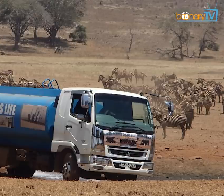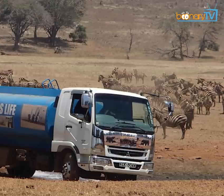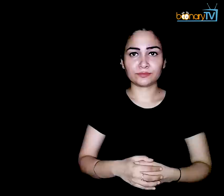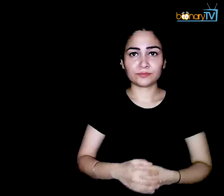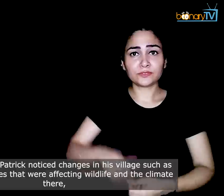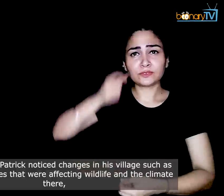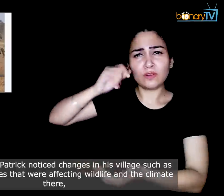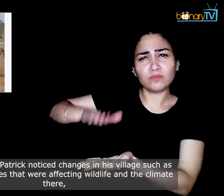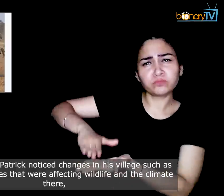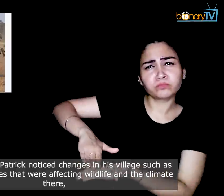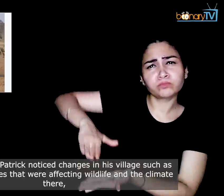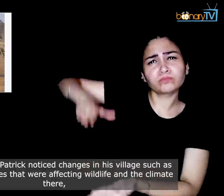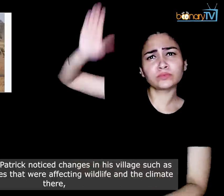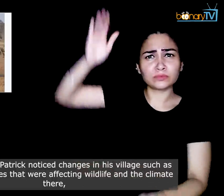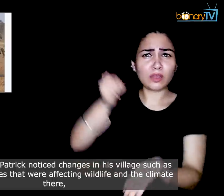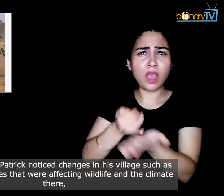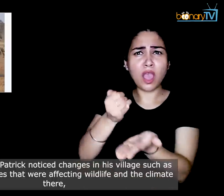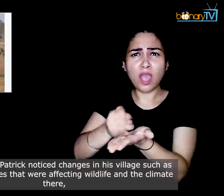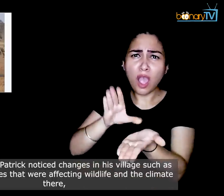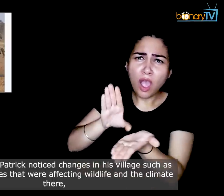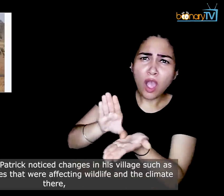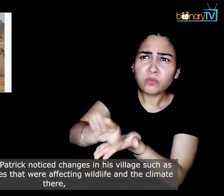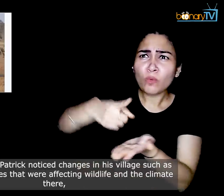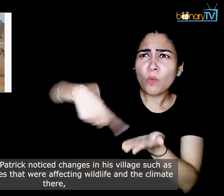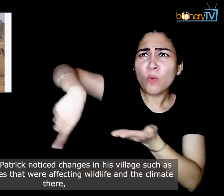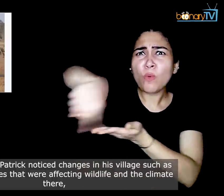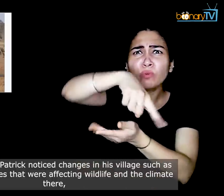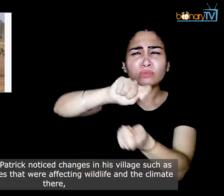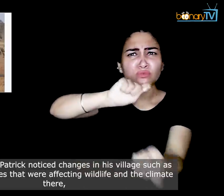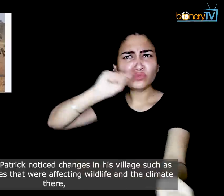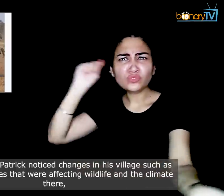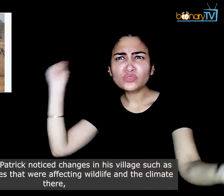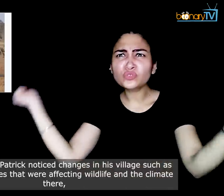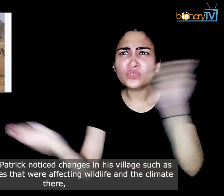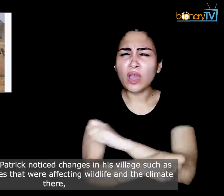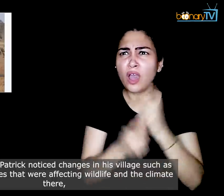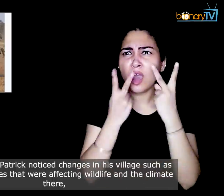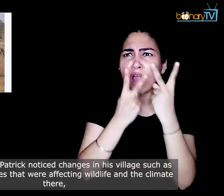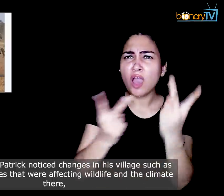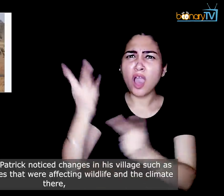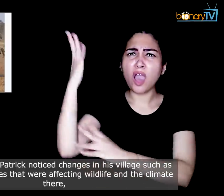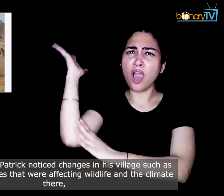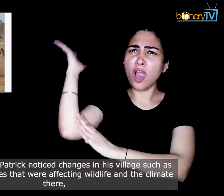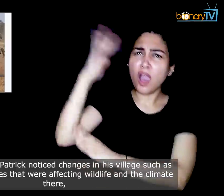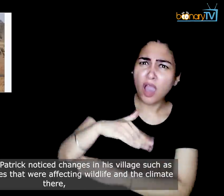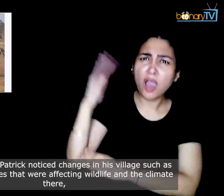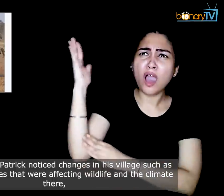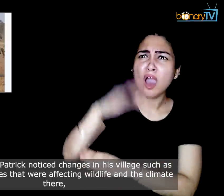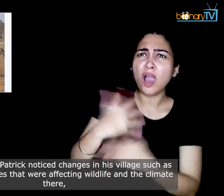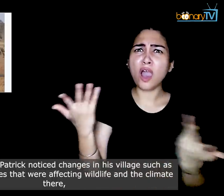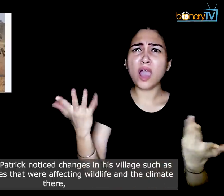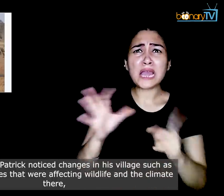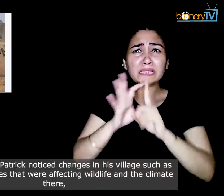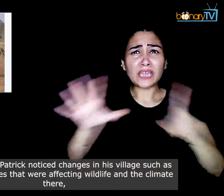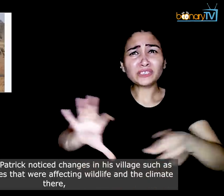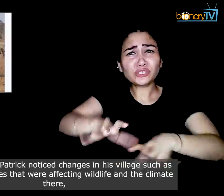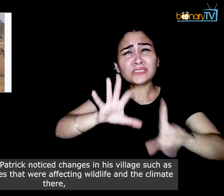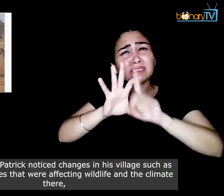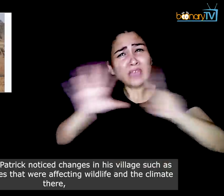As he grew up, Patrick noticed changes in his village such as cutting down trees that